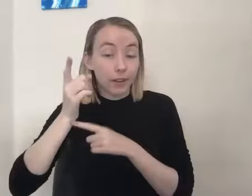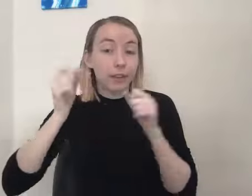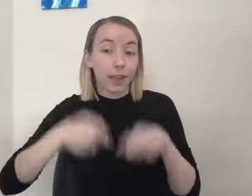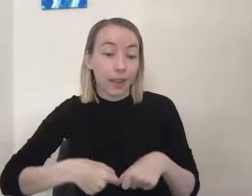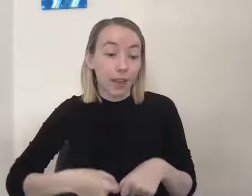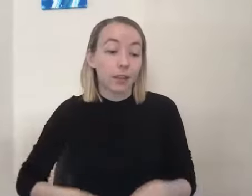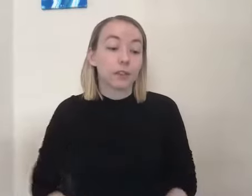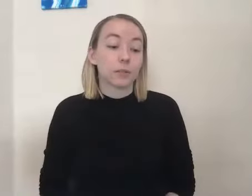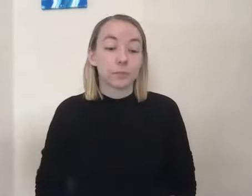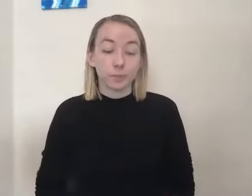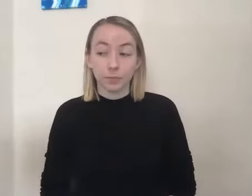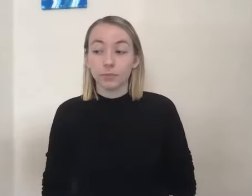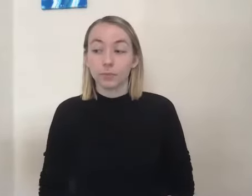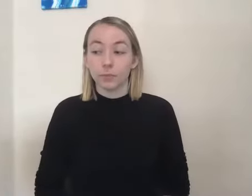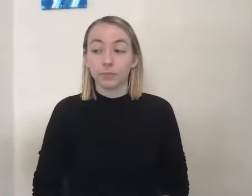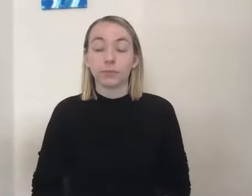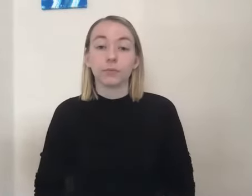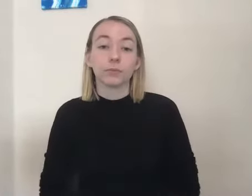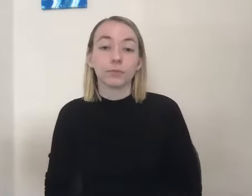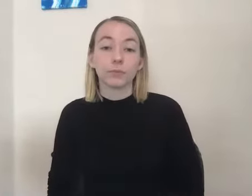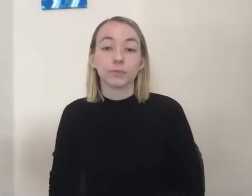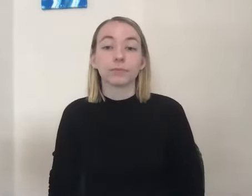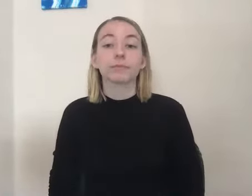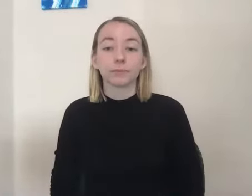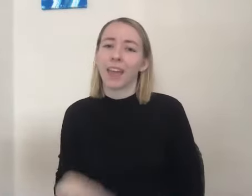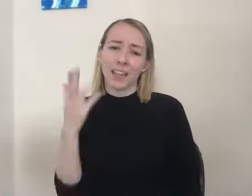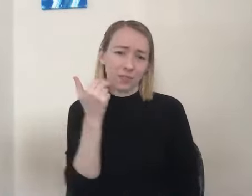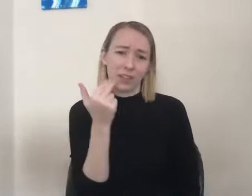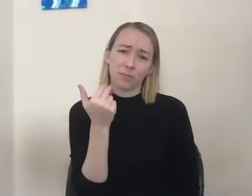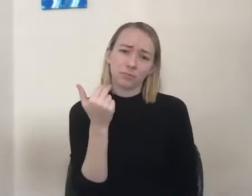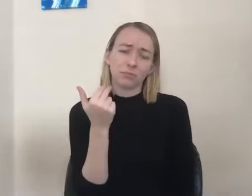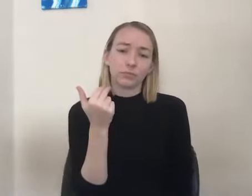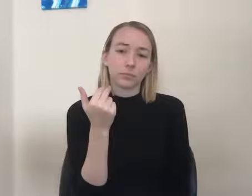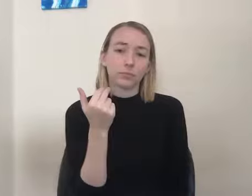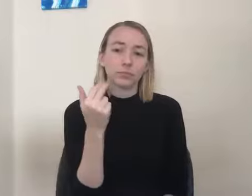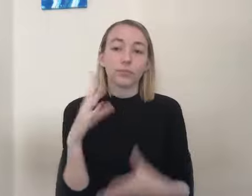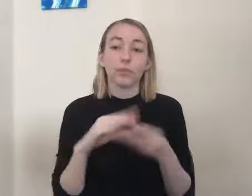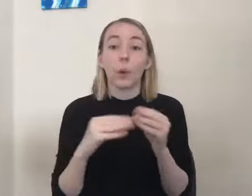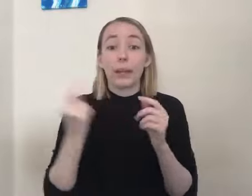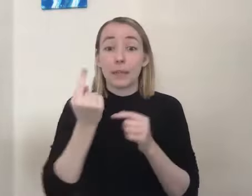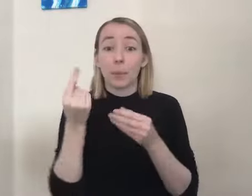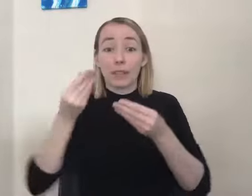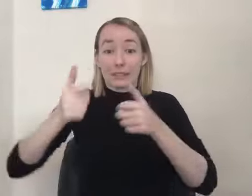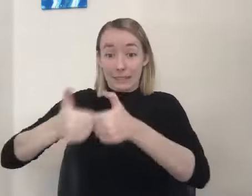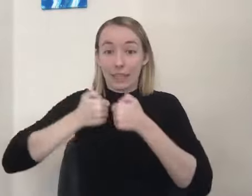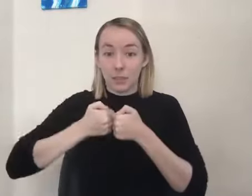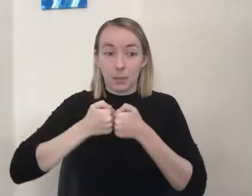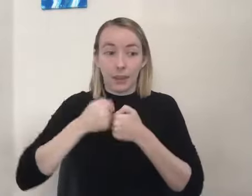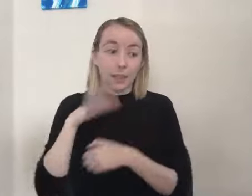to put things in the chat, stick your hands up. If you want to chat for a second, we can do